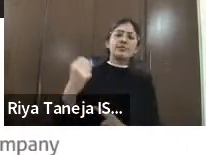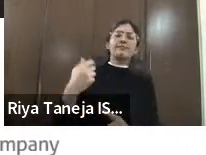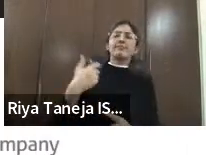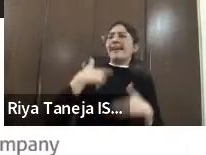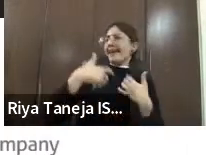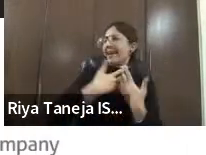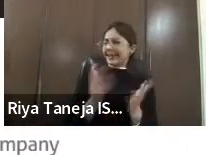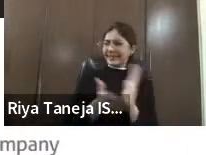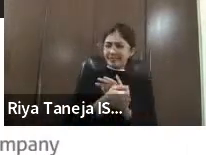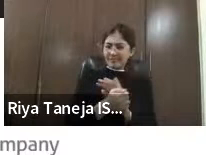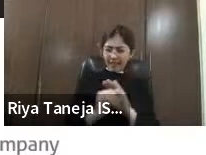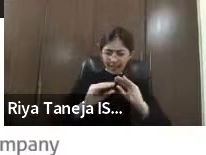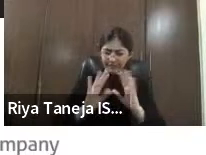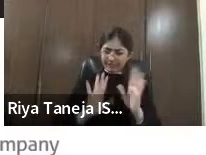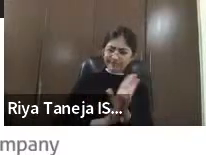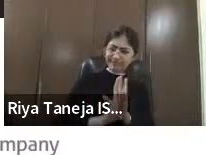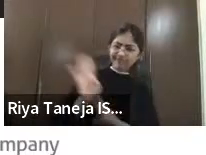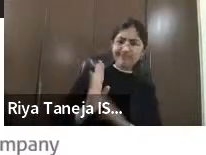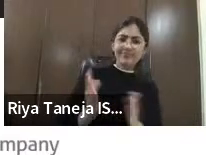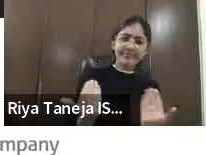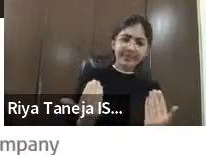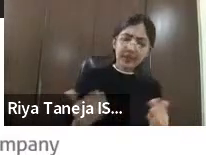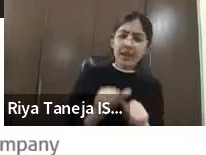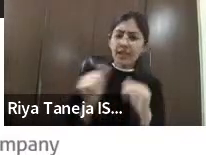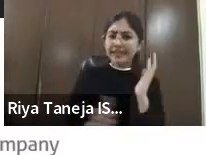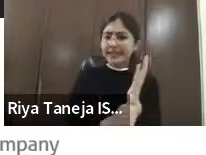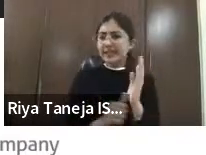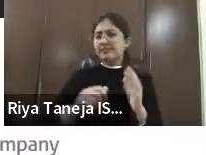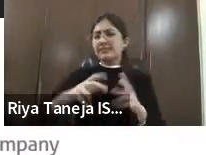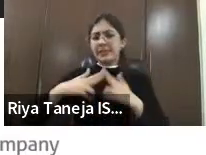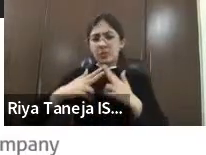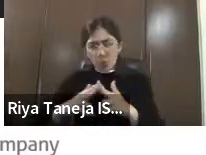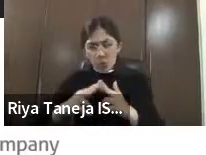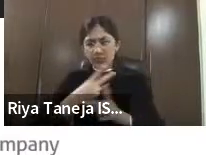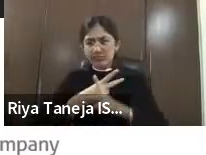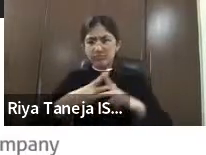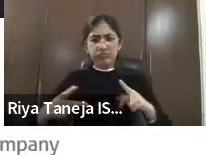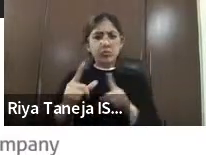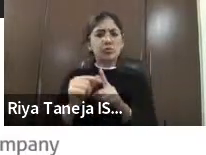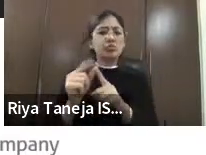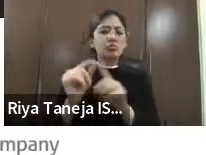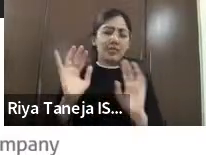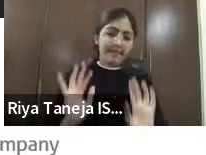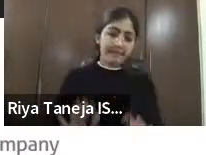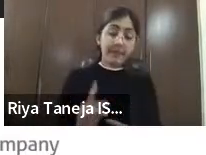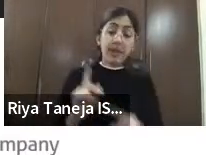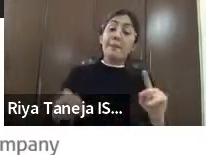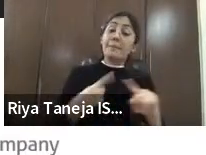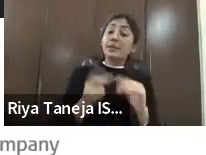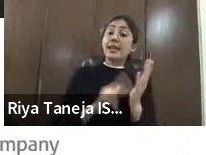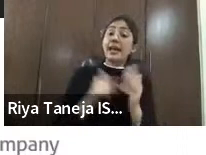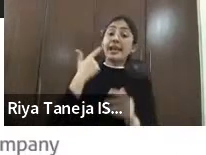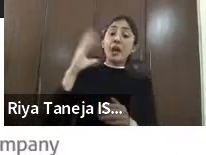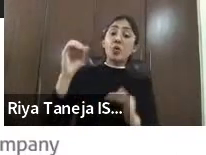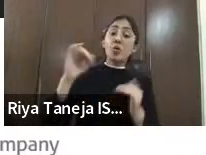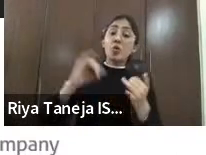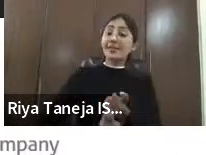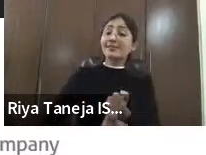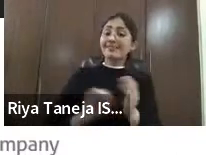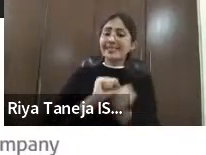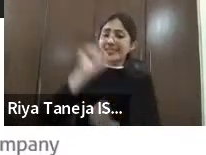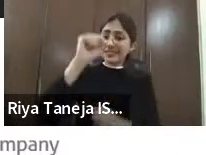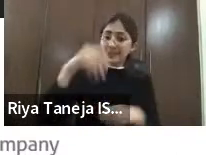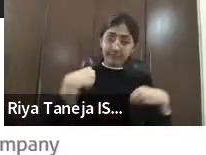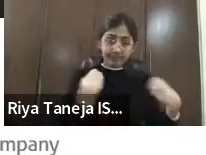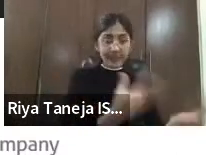potential with the help of assistive devices and prepare NIOS certification for equal opportunity